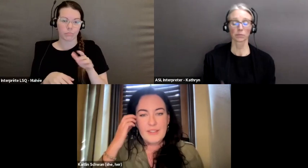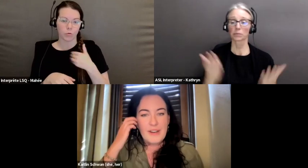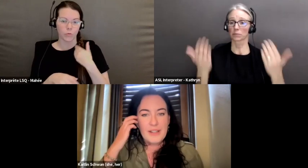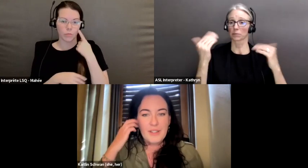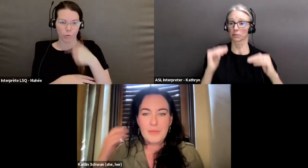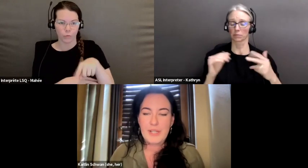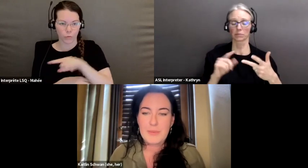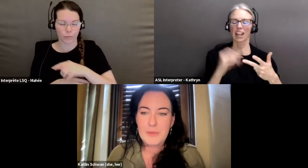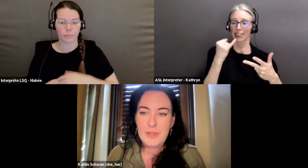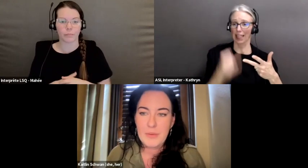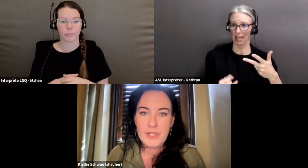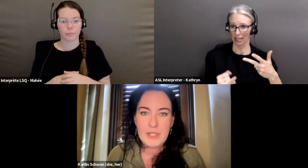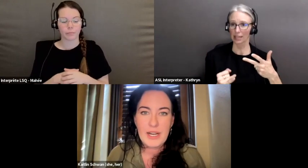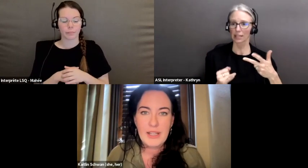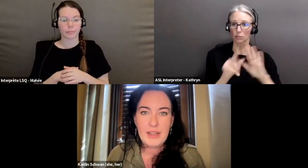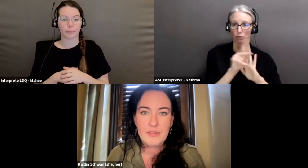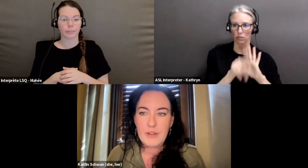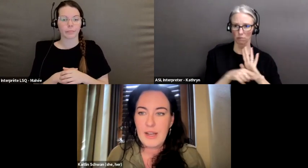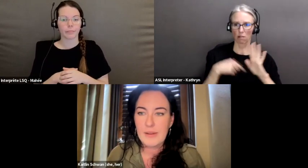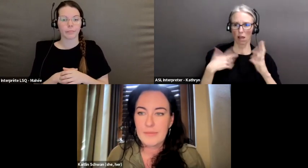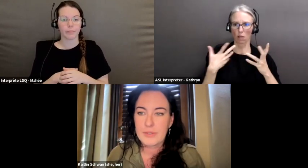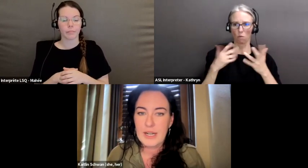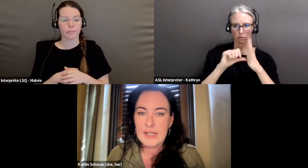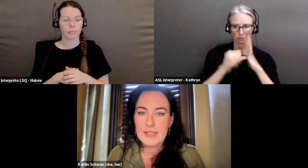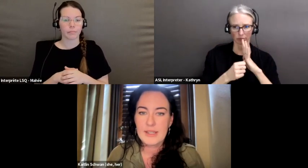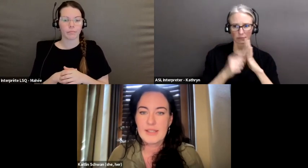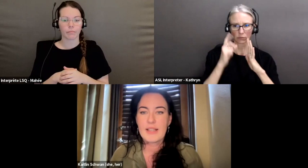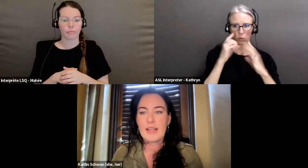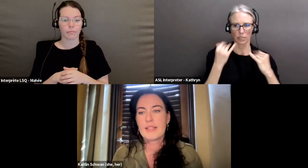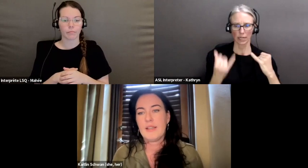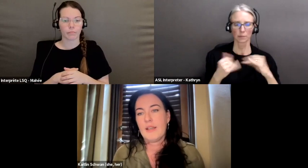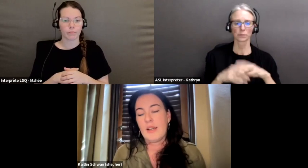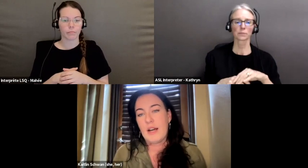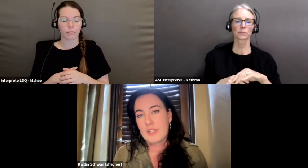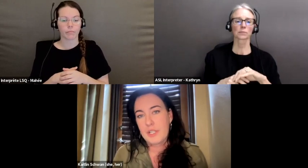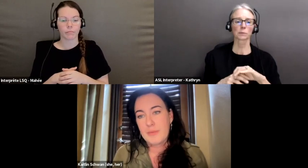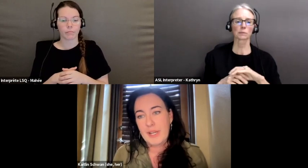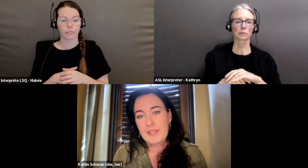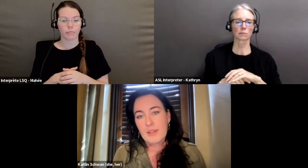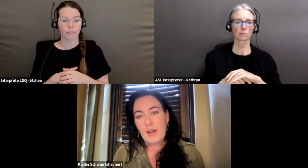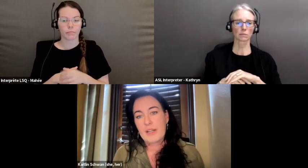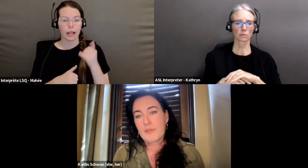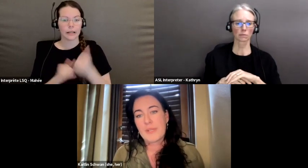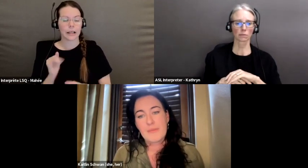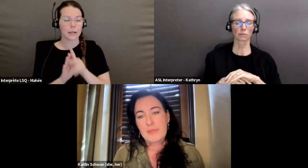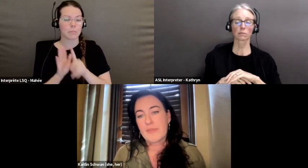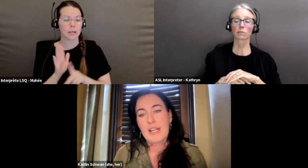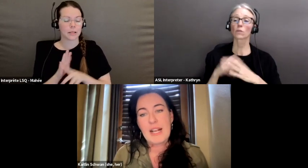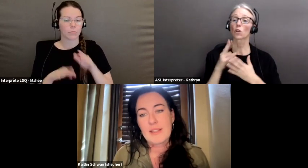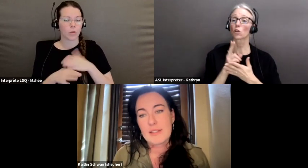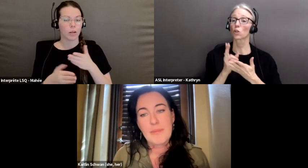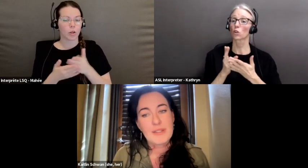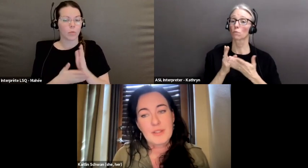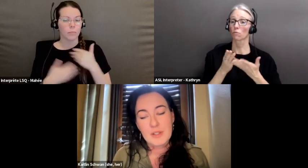And the final human rights principle I wanted to highlight for us is that under human rights law, governments must